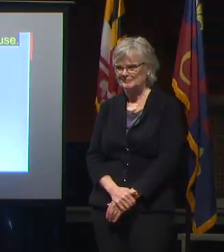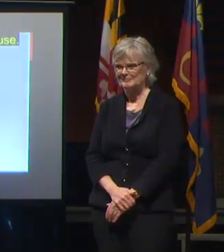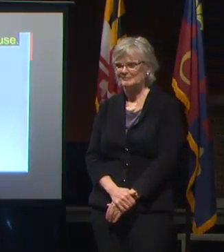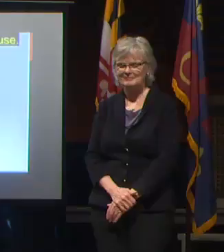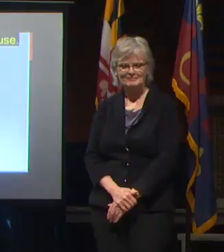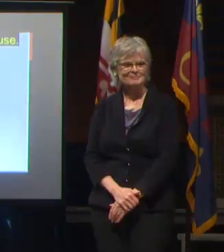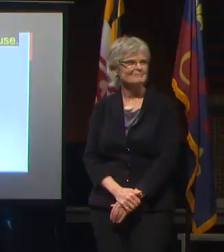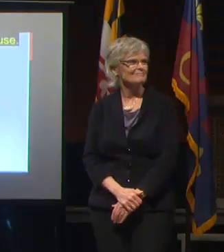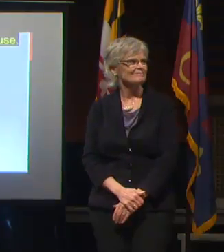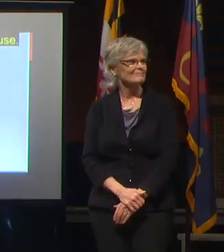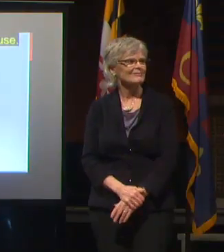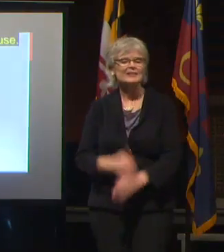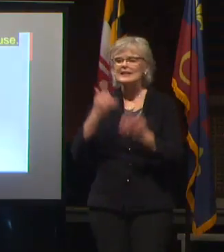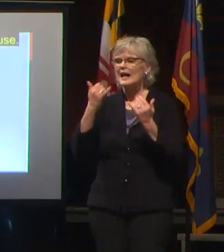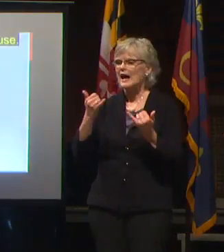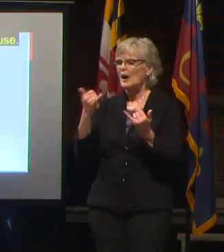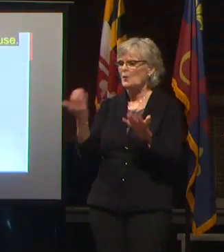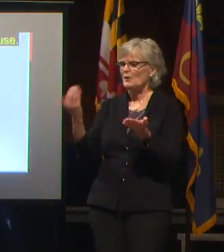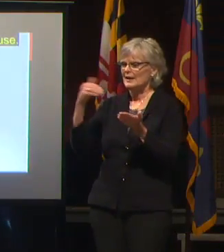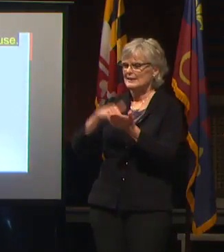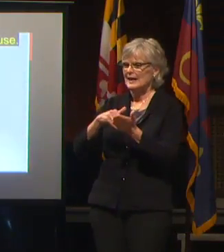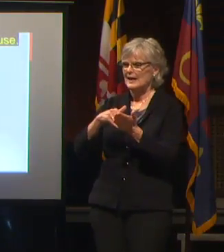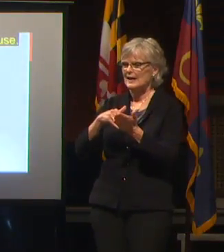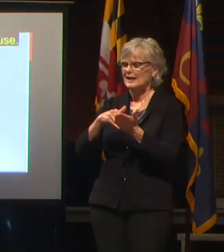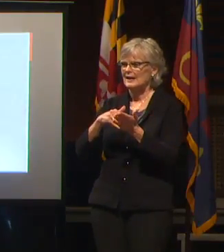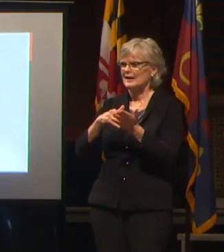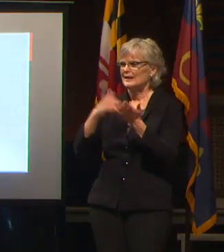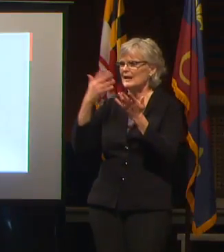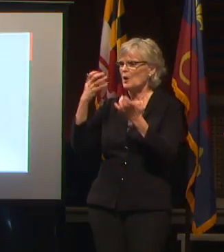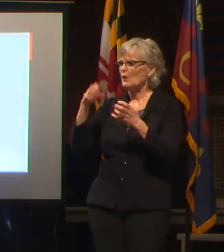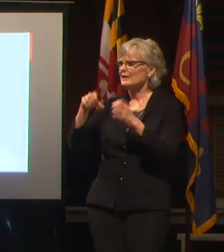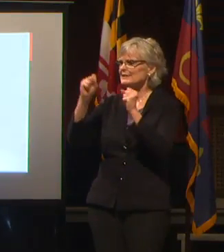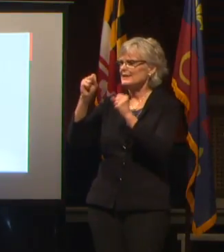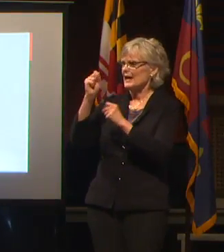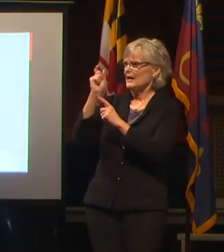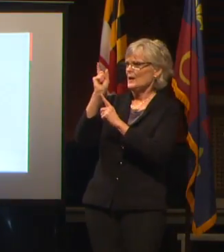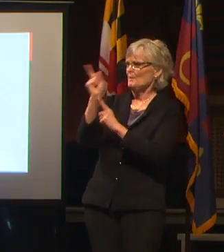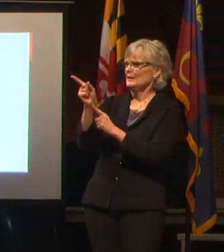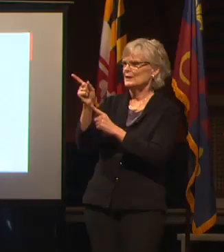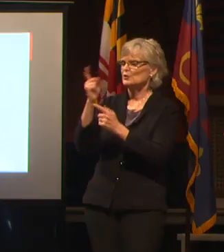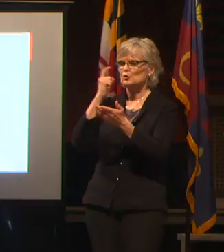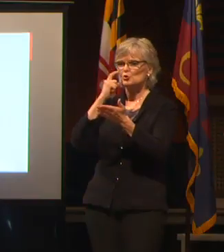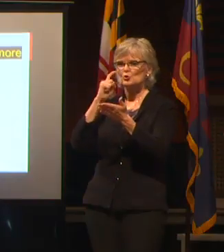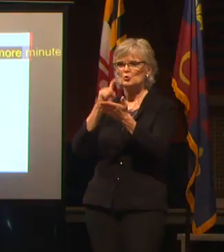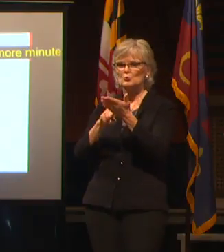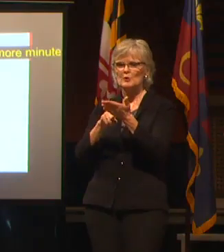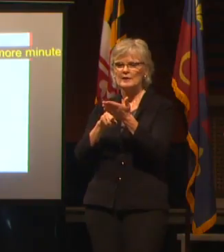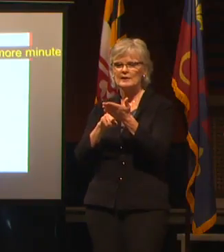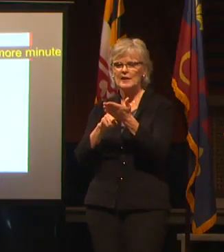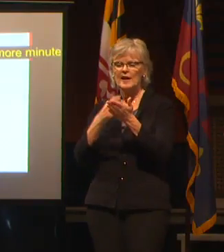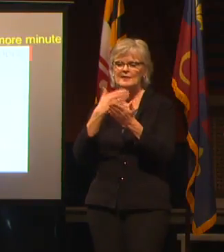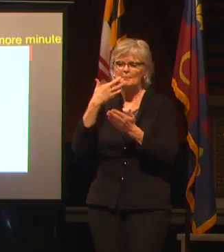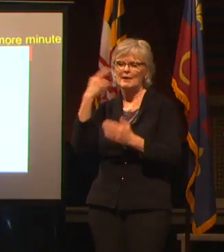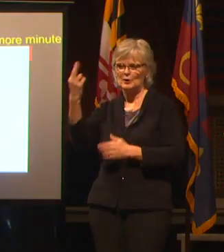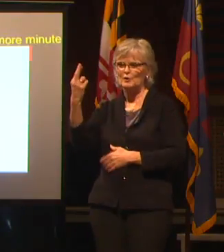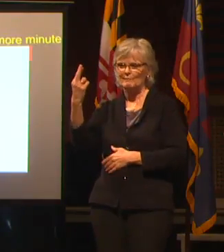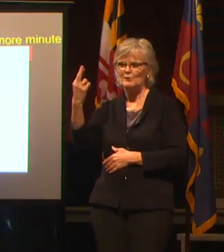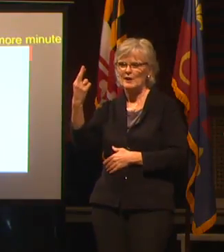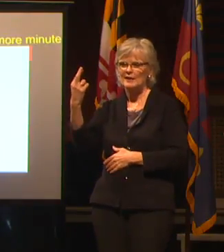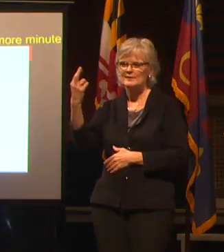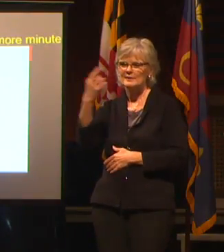And now I want to again just take one more minute to recognize my good friend and